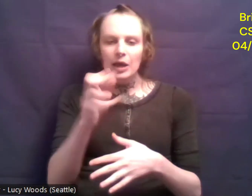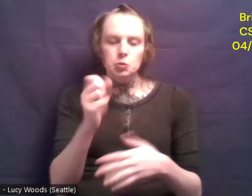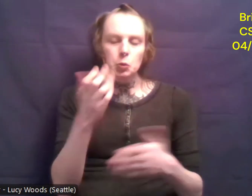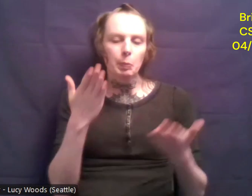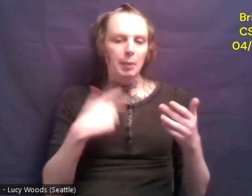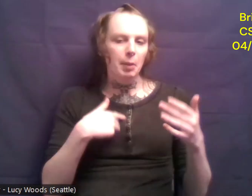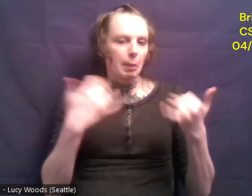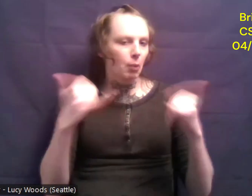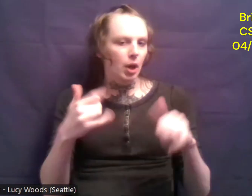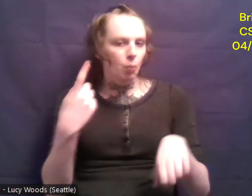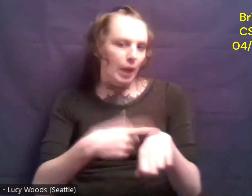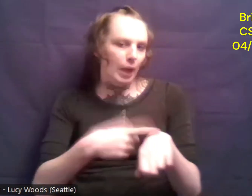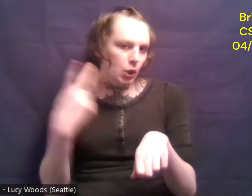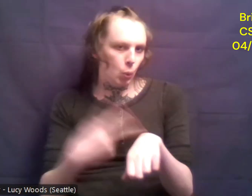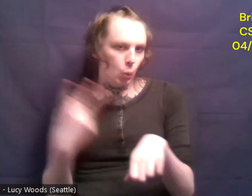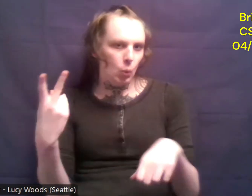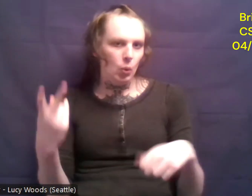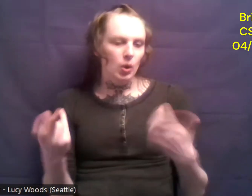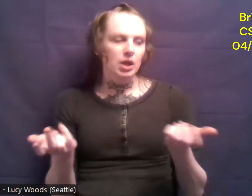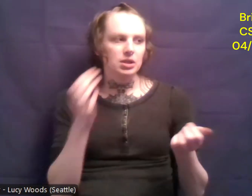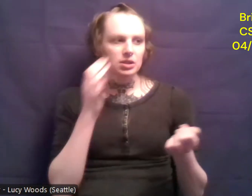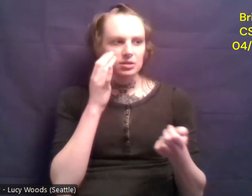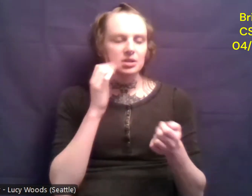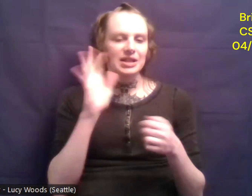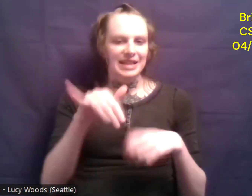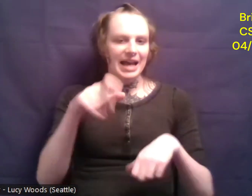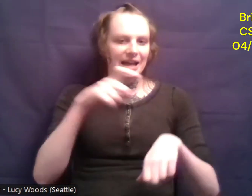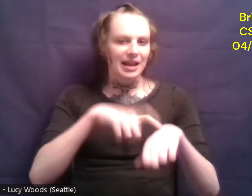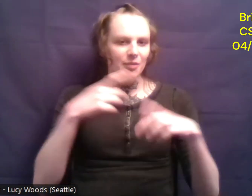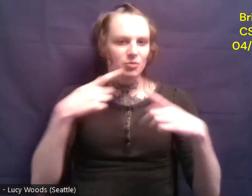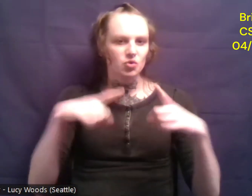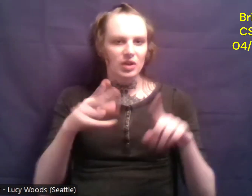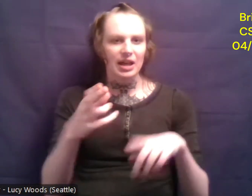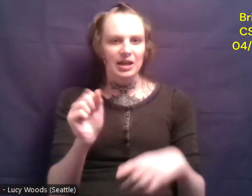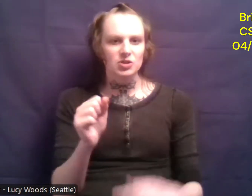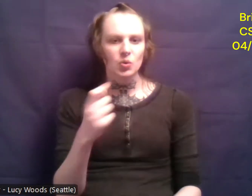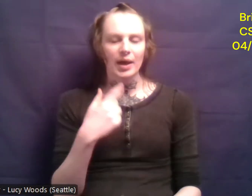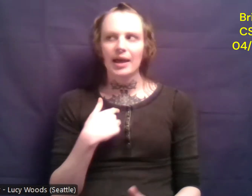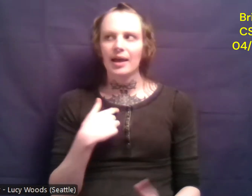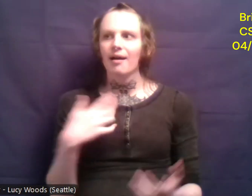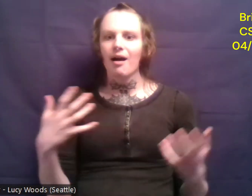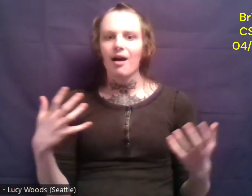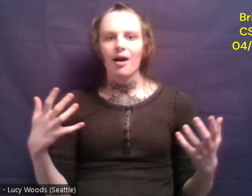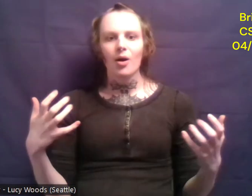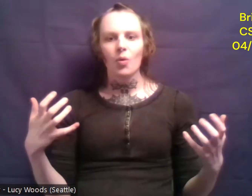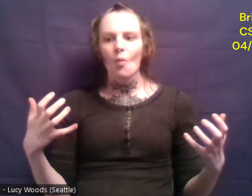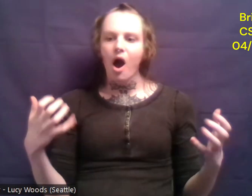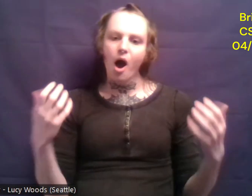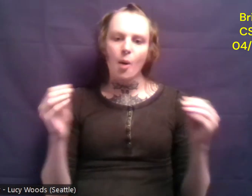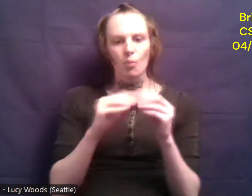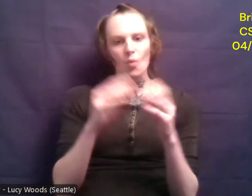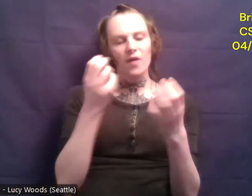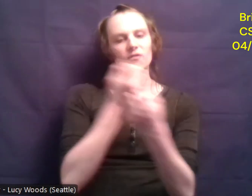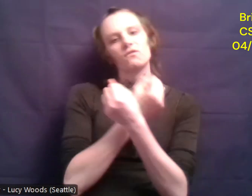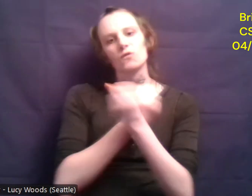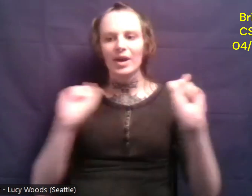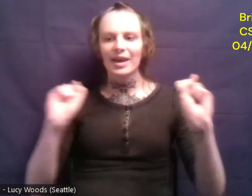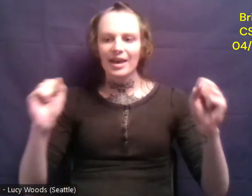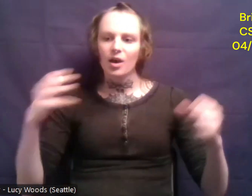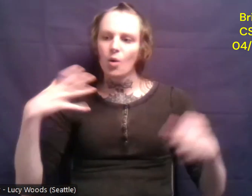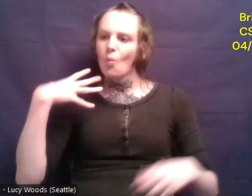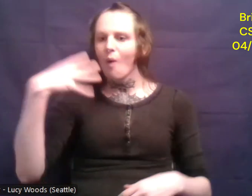because those were like the moments in high school where I was like itching to like get some freedom and like go and have some fun. And